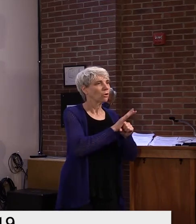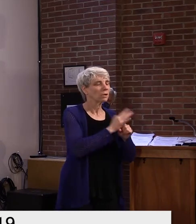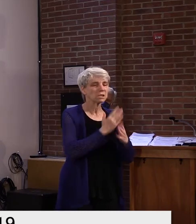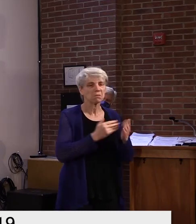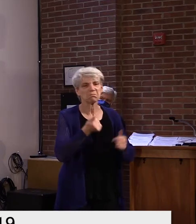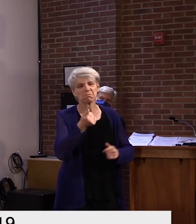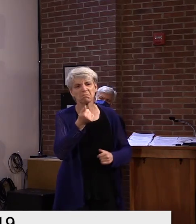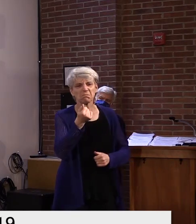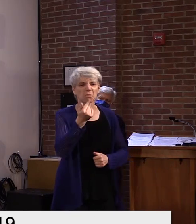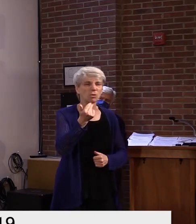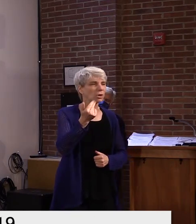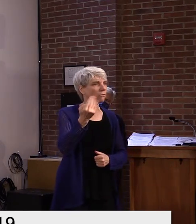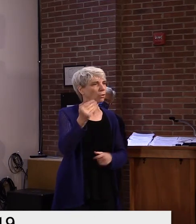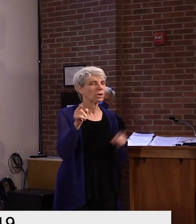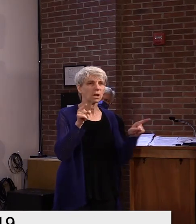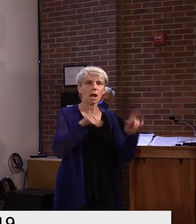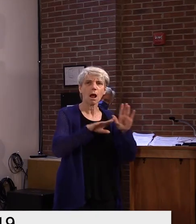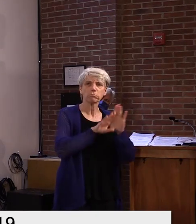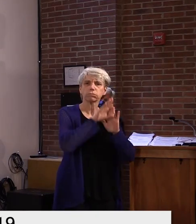we expect to see.